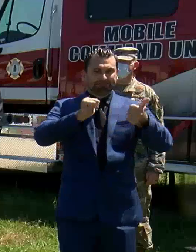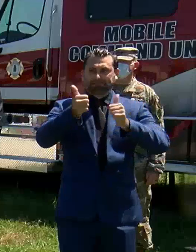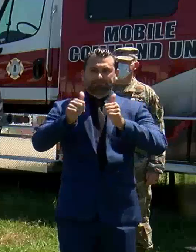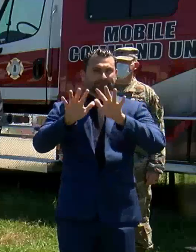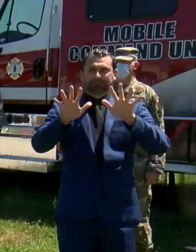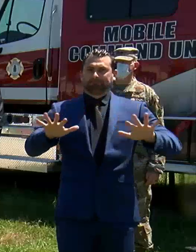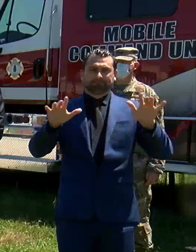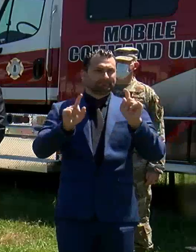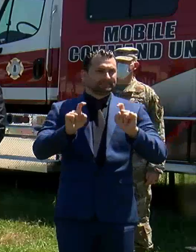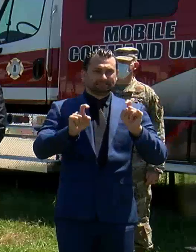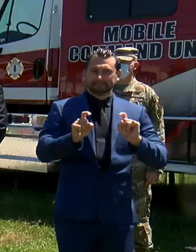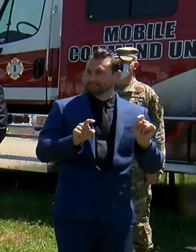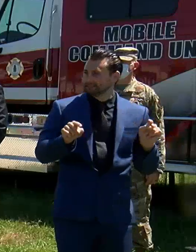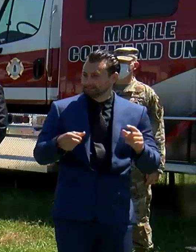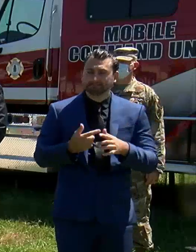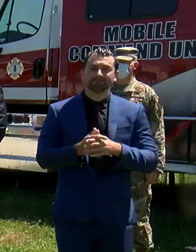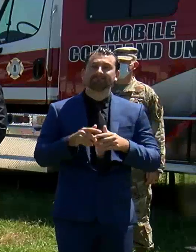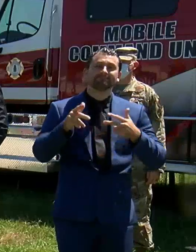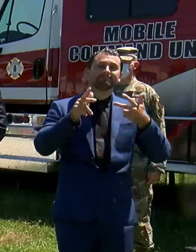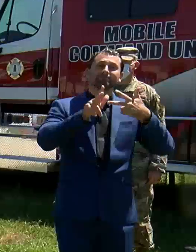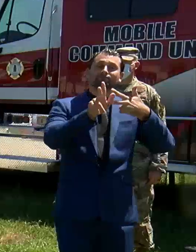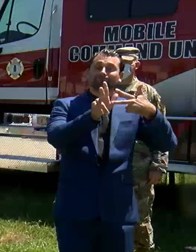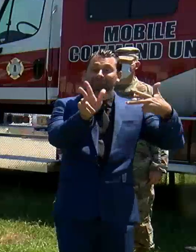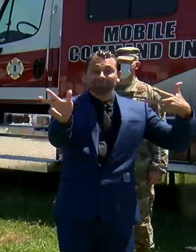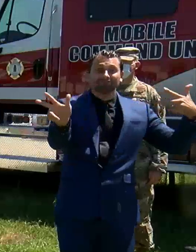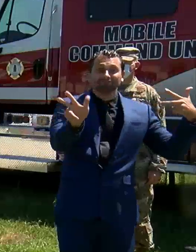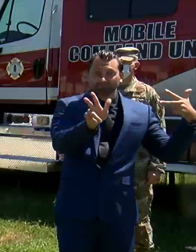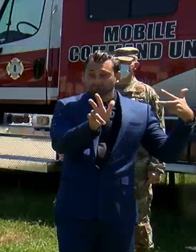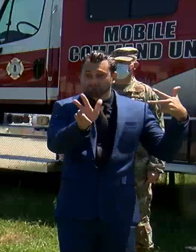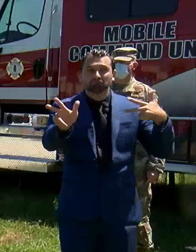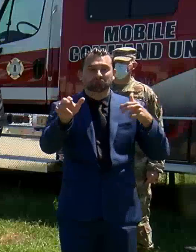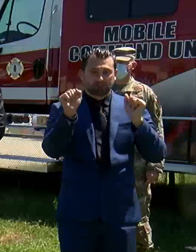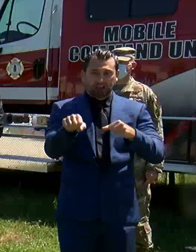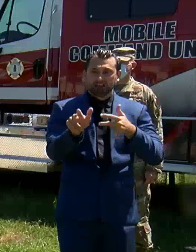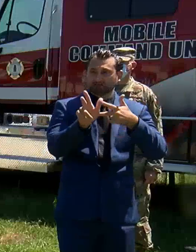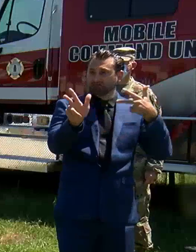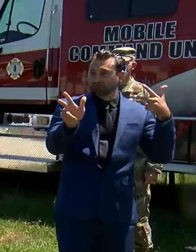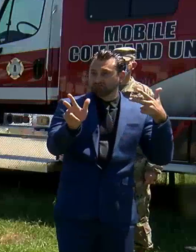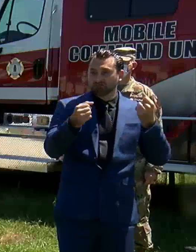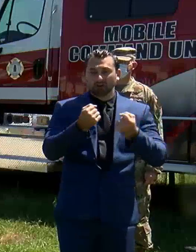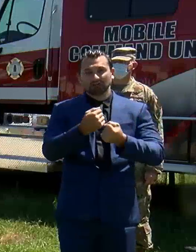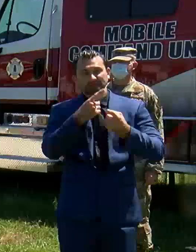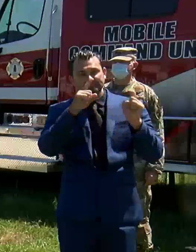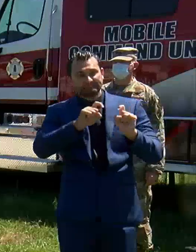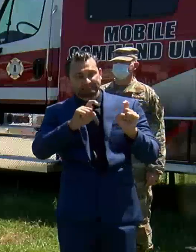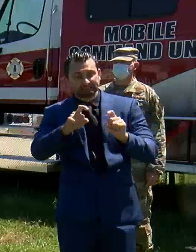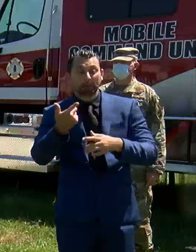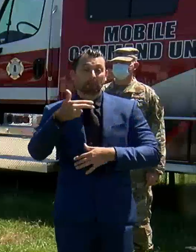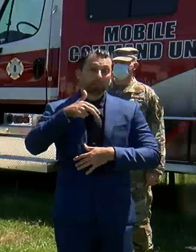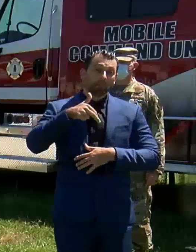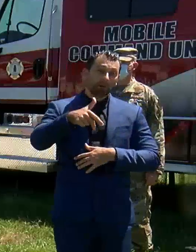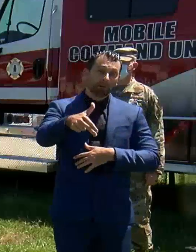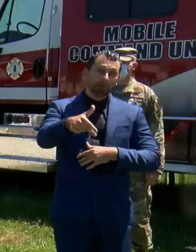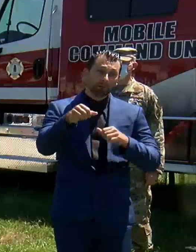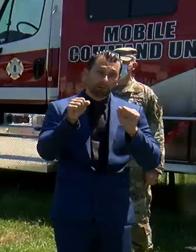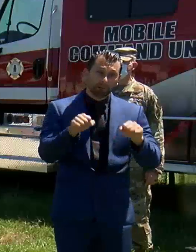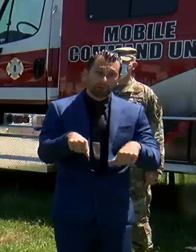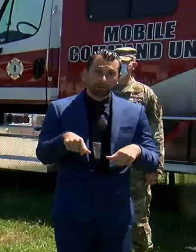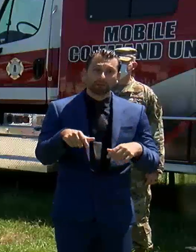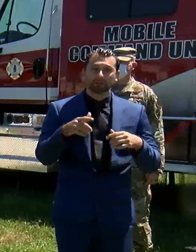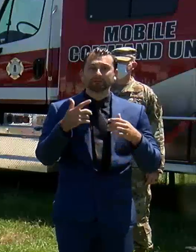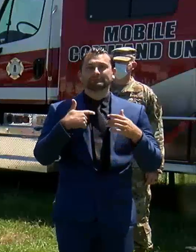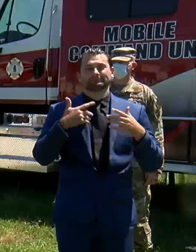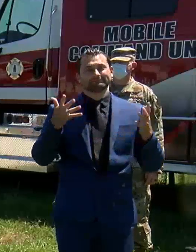pioneer walk-up testing locations. So this takes testing locations, particularly into underserved communities, and gives